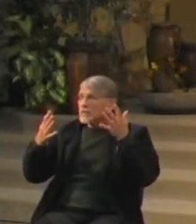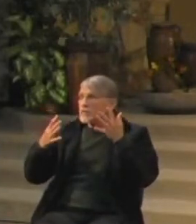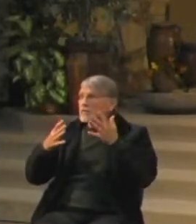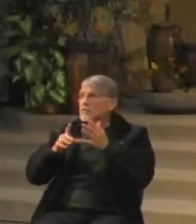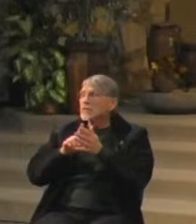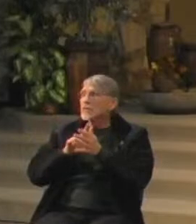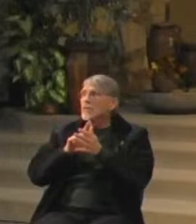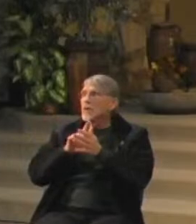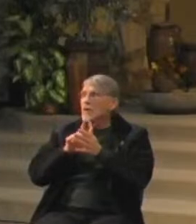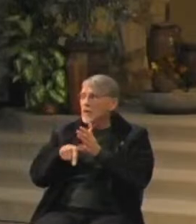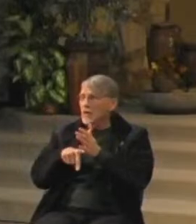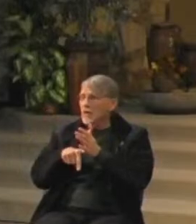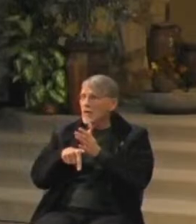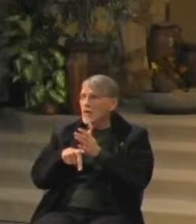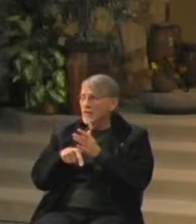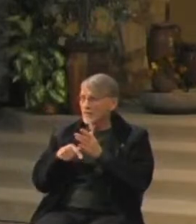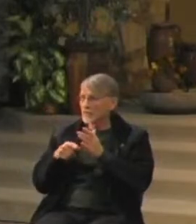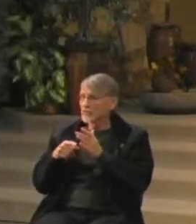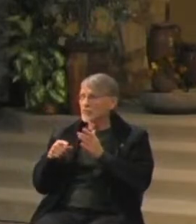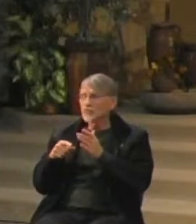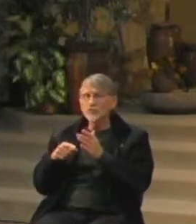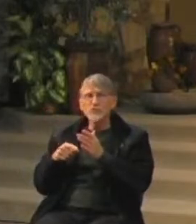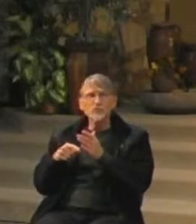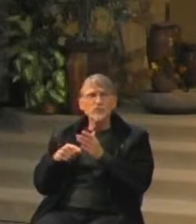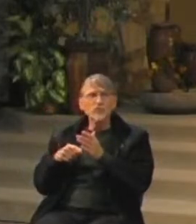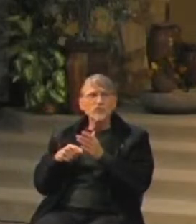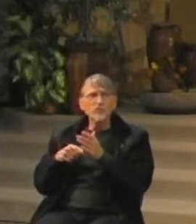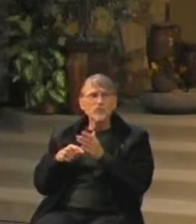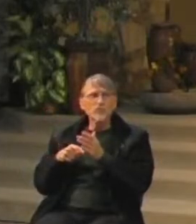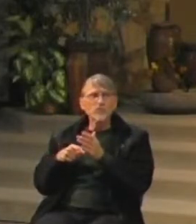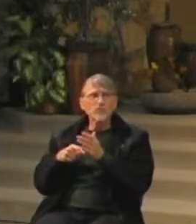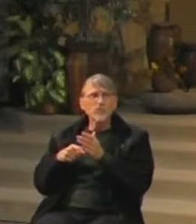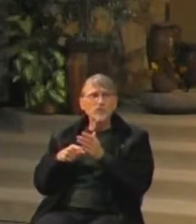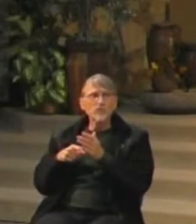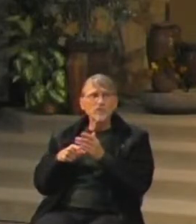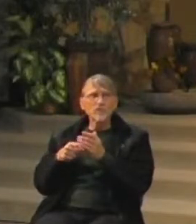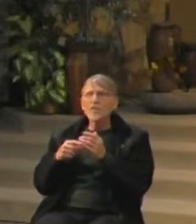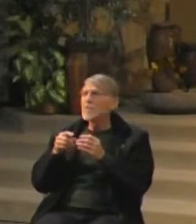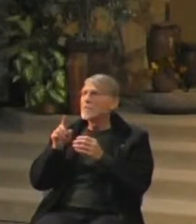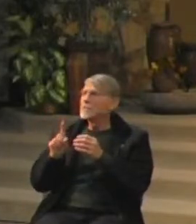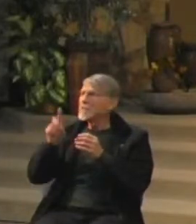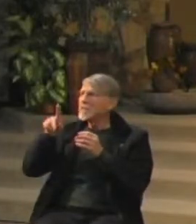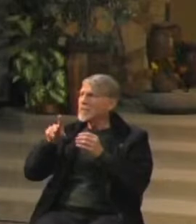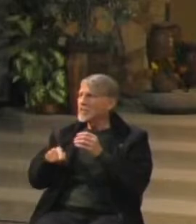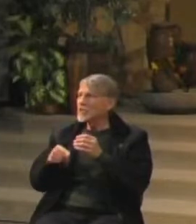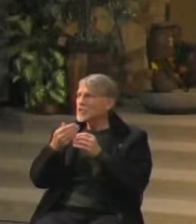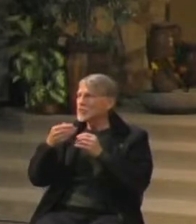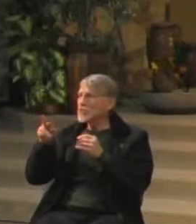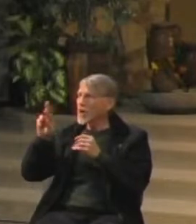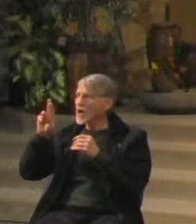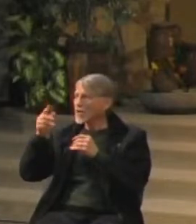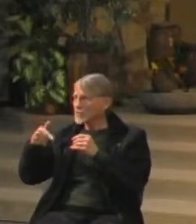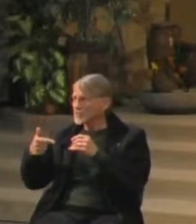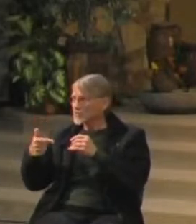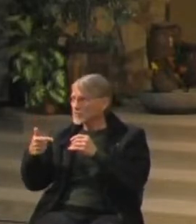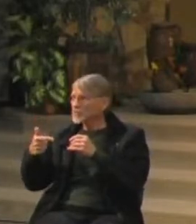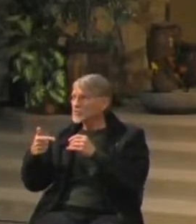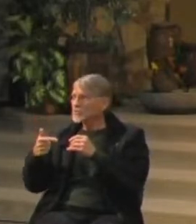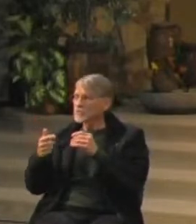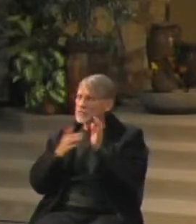have, my whole life, we've watched Billy Graham present Jesus Christ to people and ask them to come